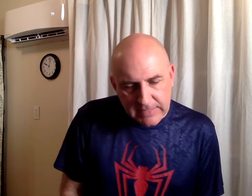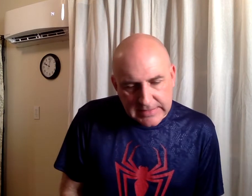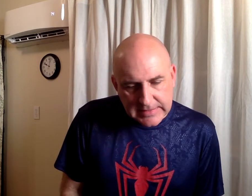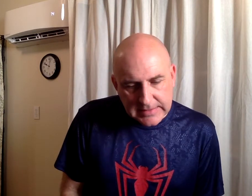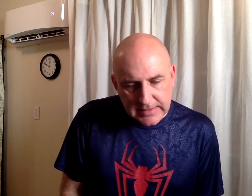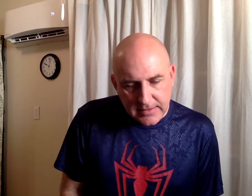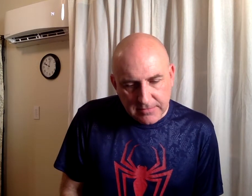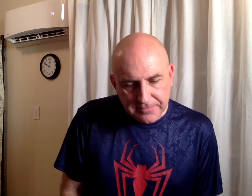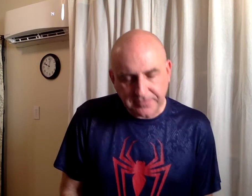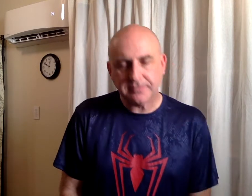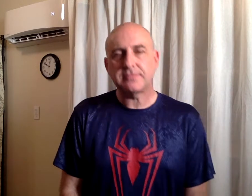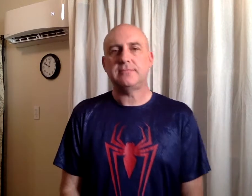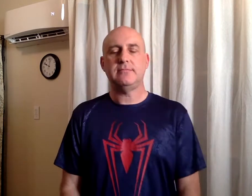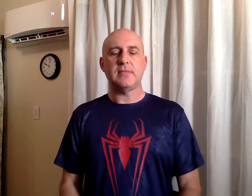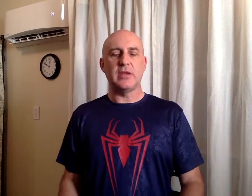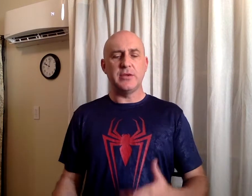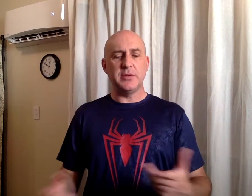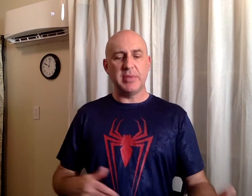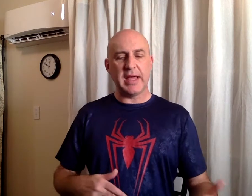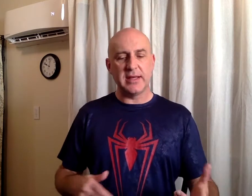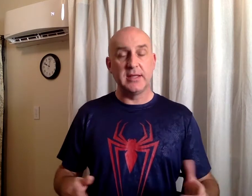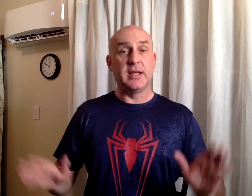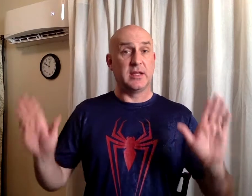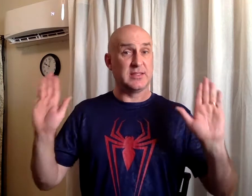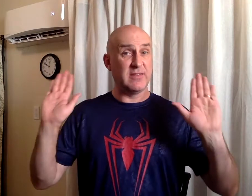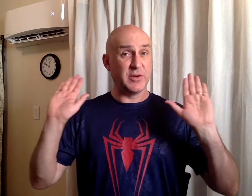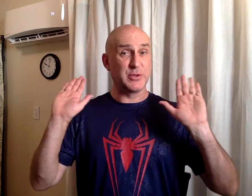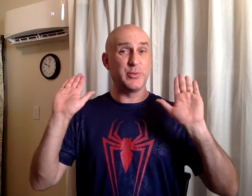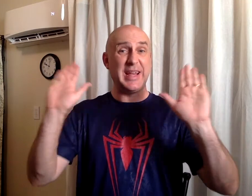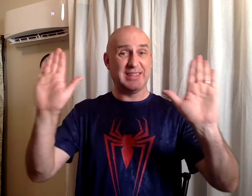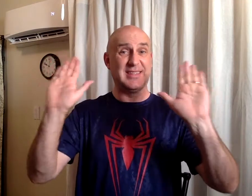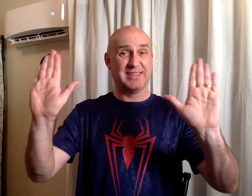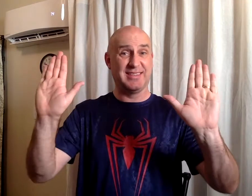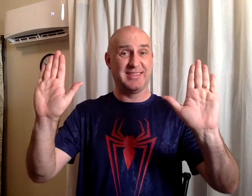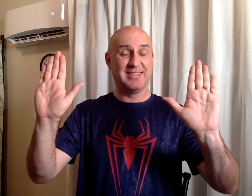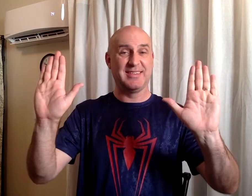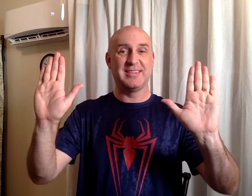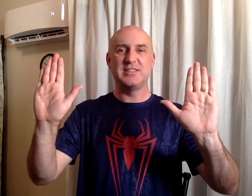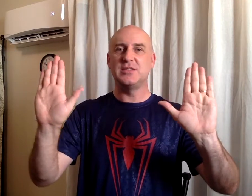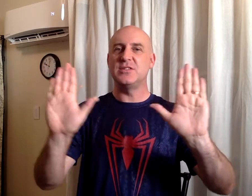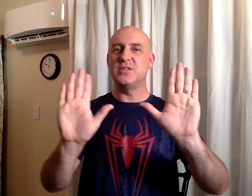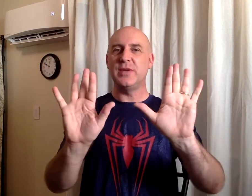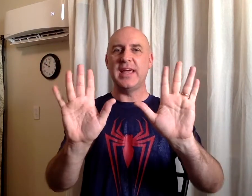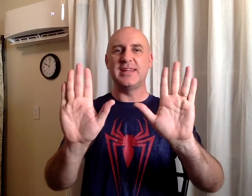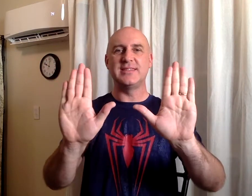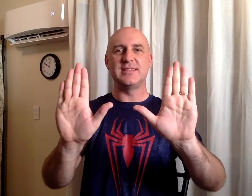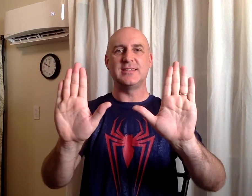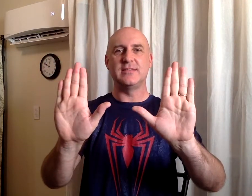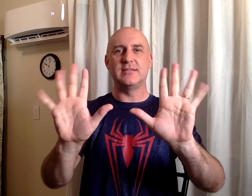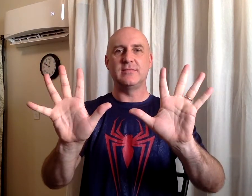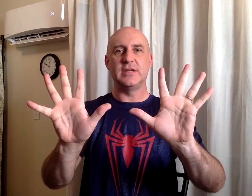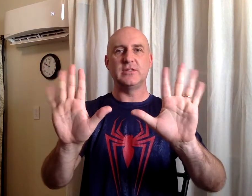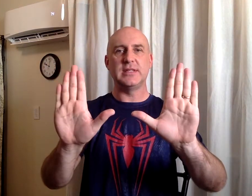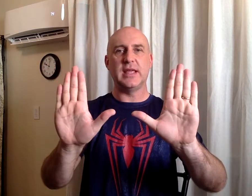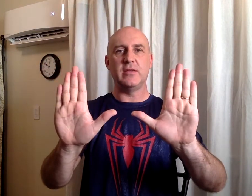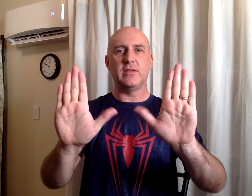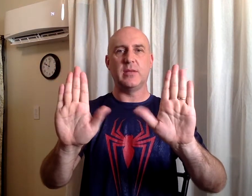Let's see. Good, bad. It's time for great. It's just two hands, fingers together, thumbs